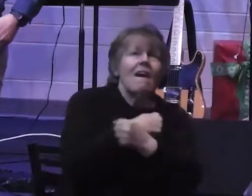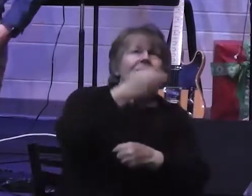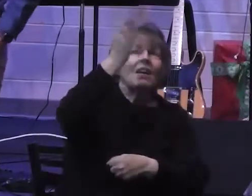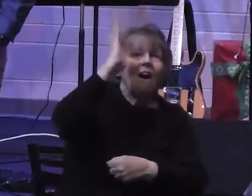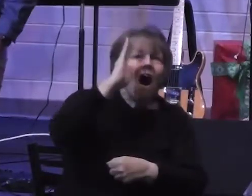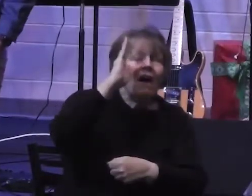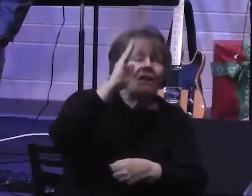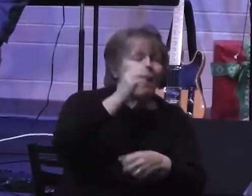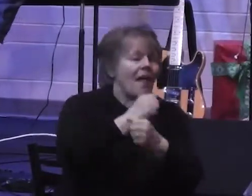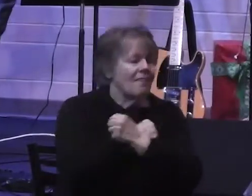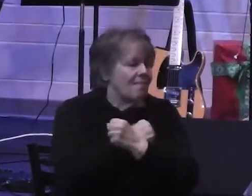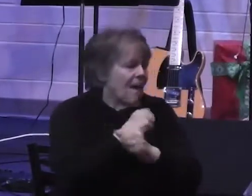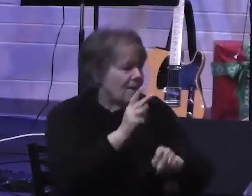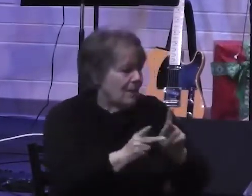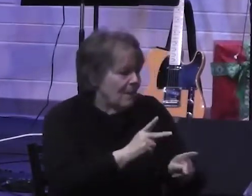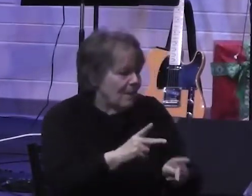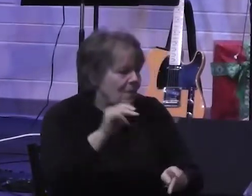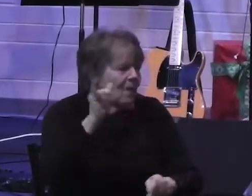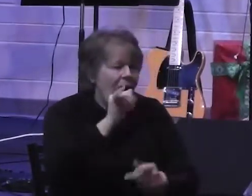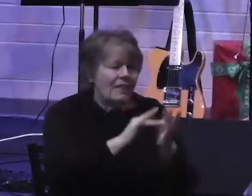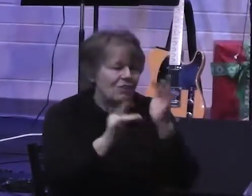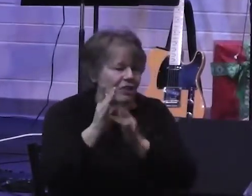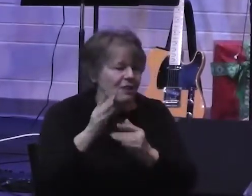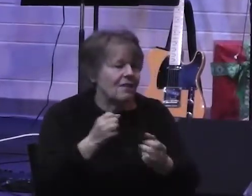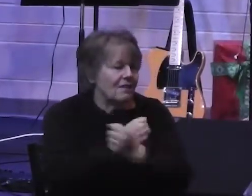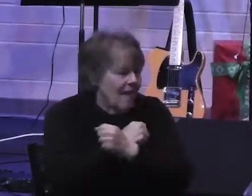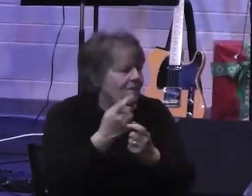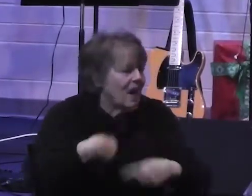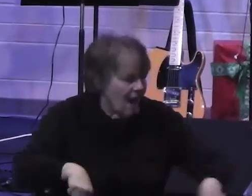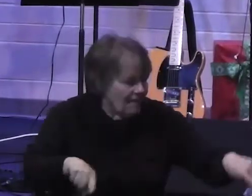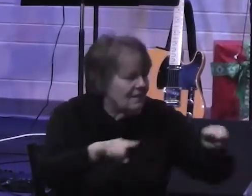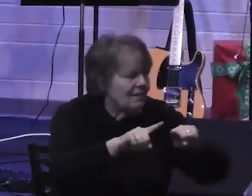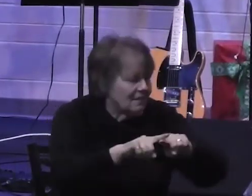Jesus loved us.